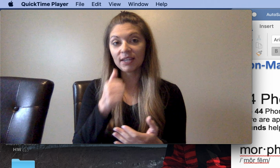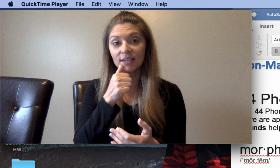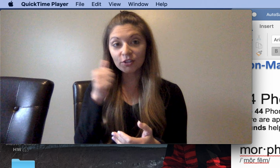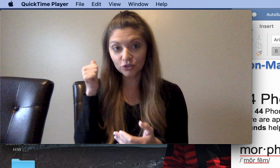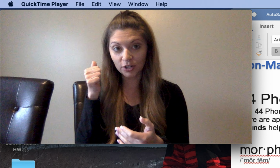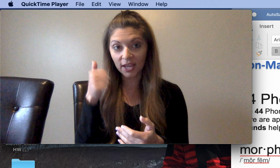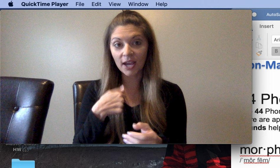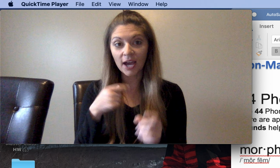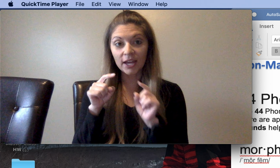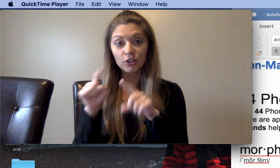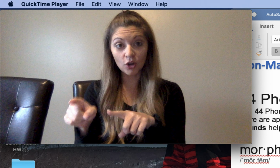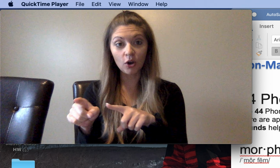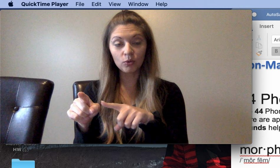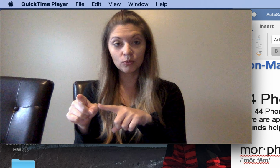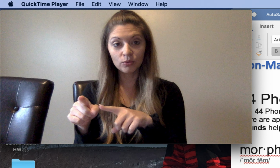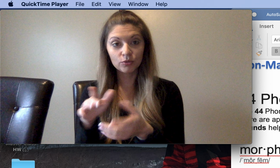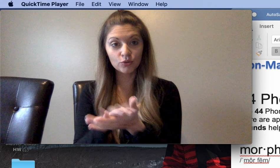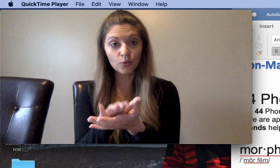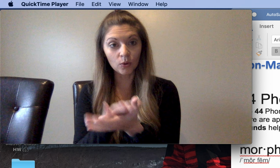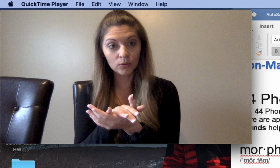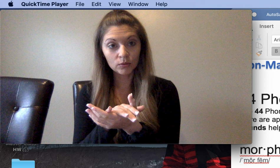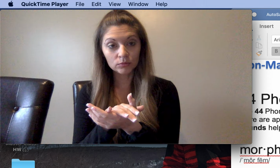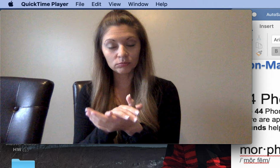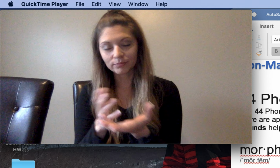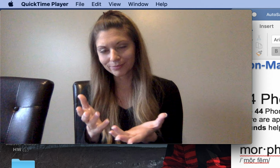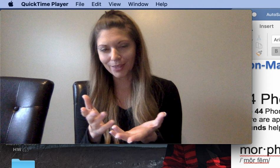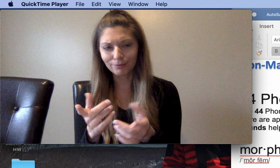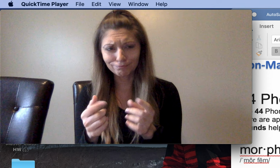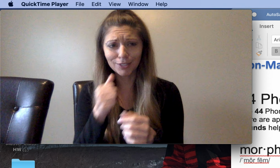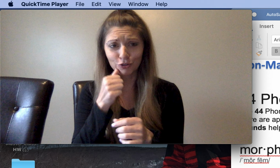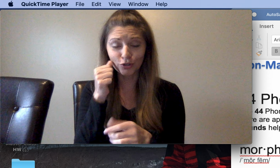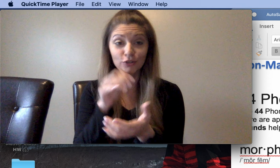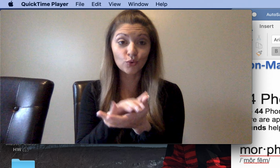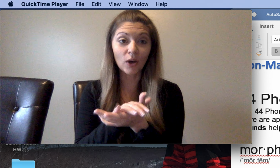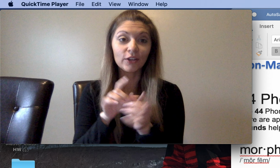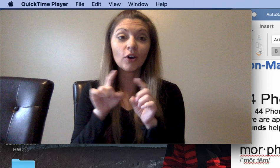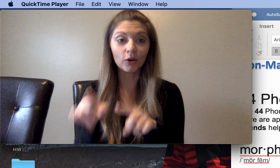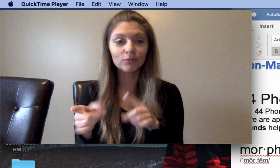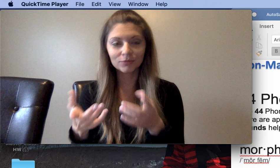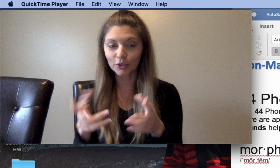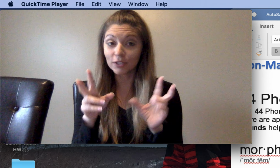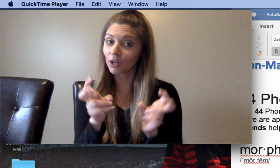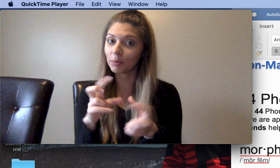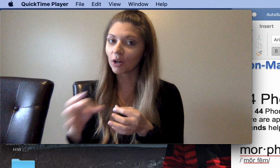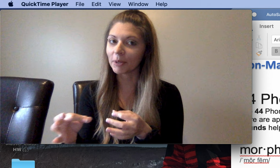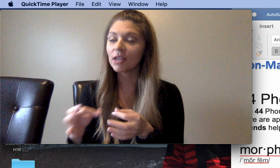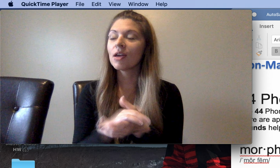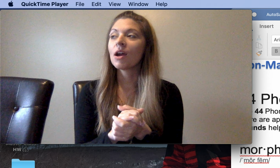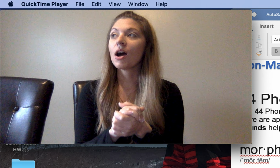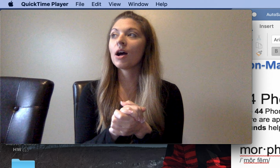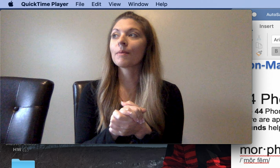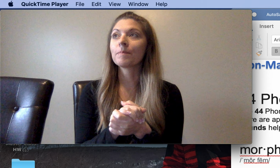would say, yesterday I go school. Yesterday school I go. Sorry, topic,